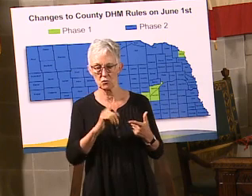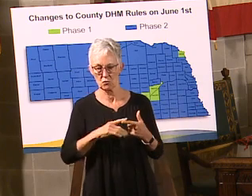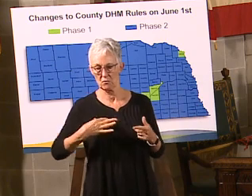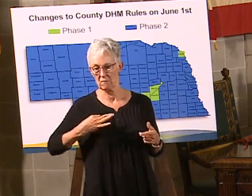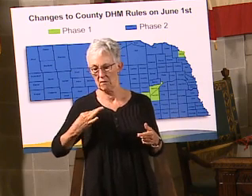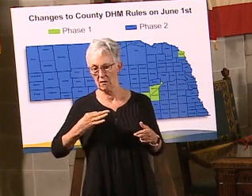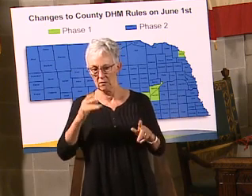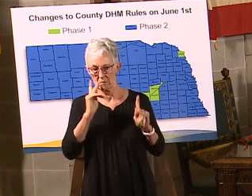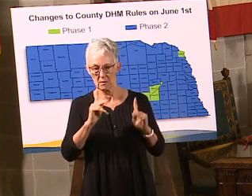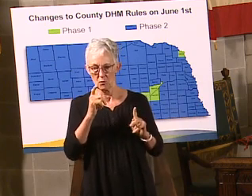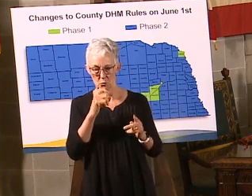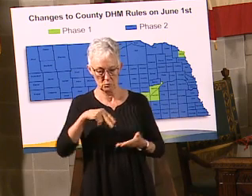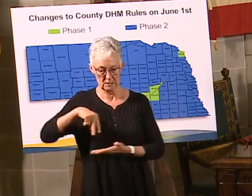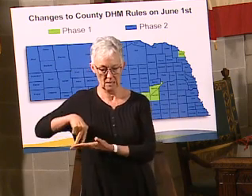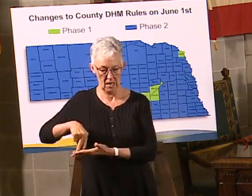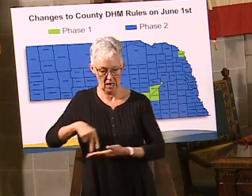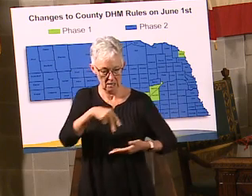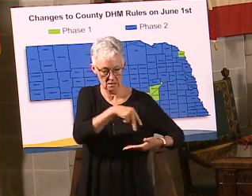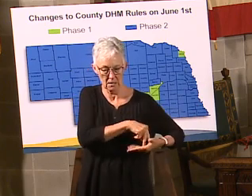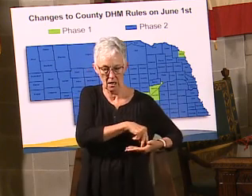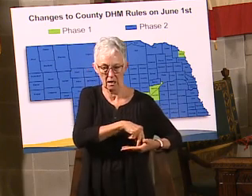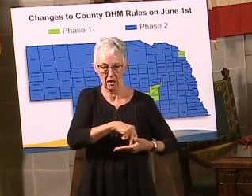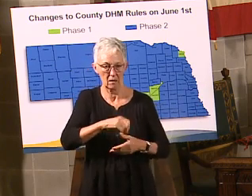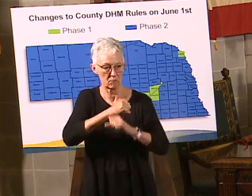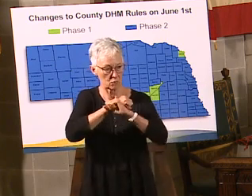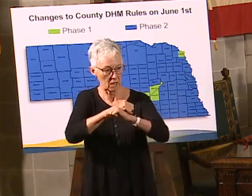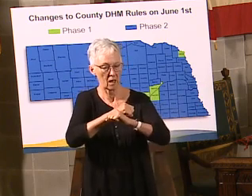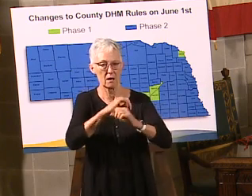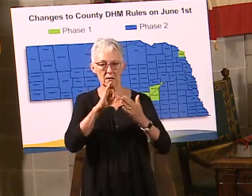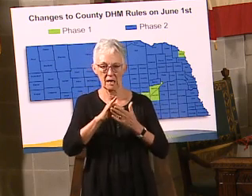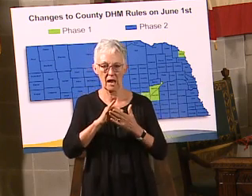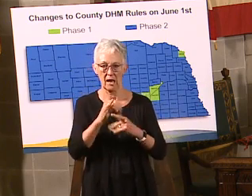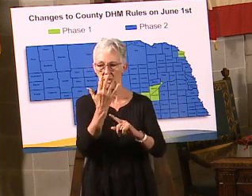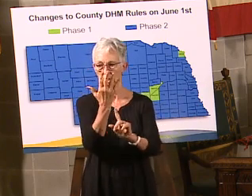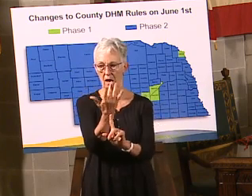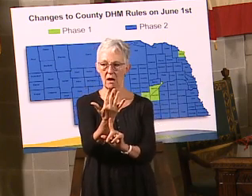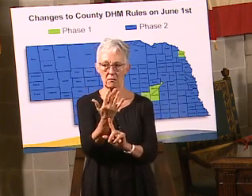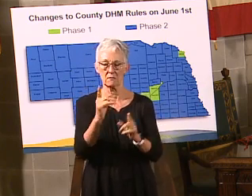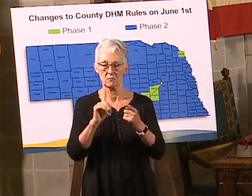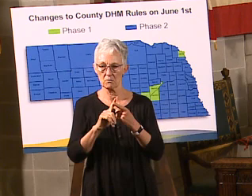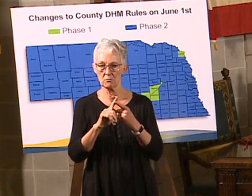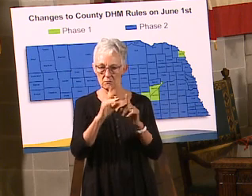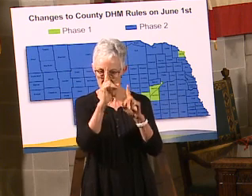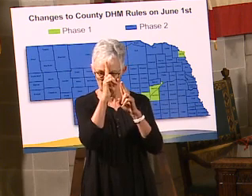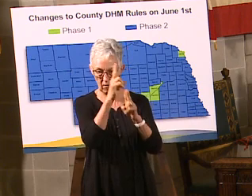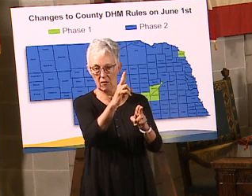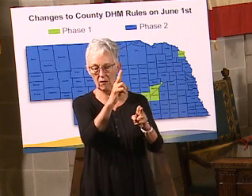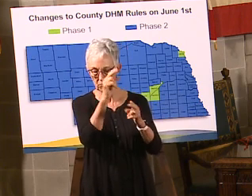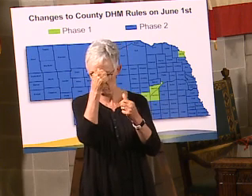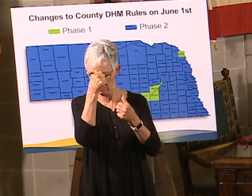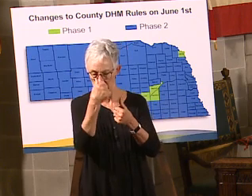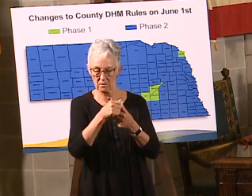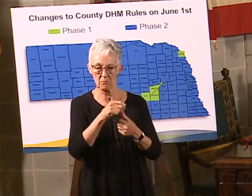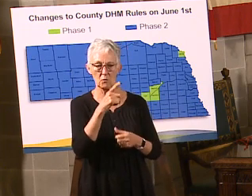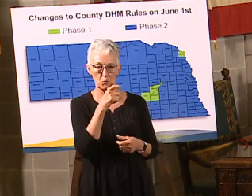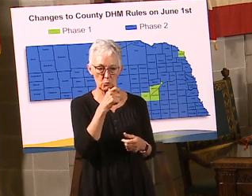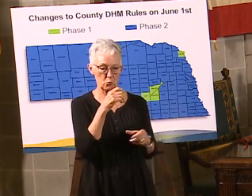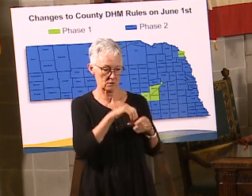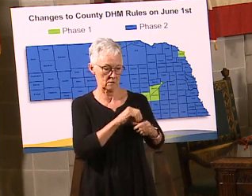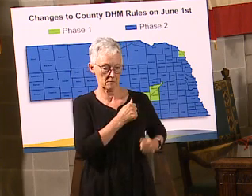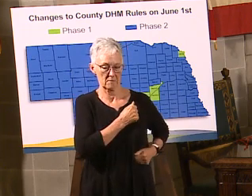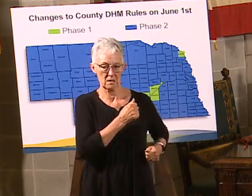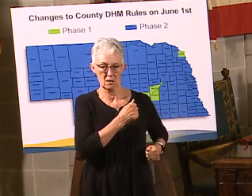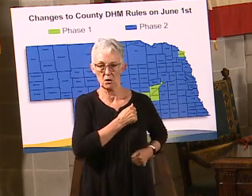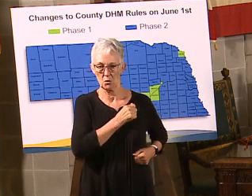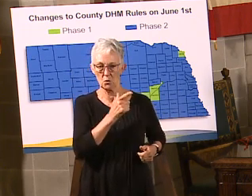stood there throughout the day to be able to really remember our fallen and for our veterans and all the men and women who